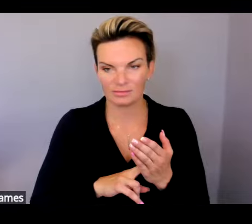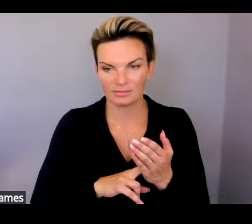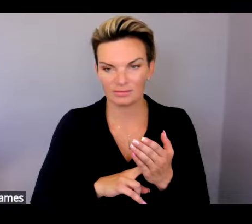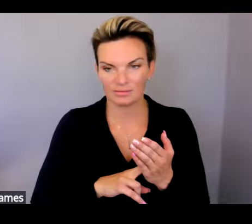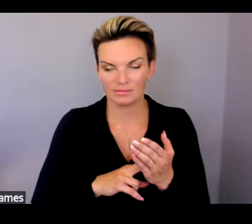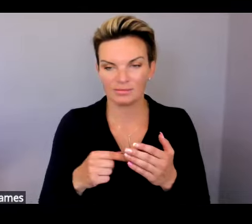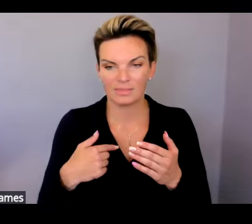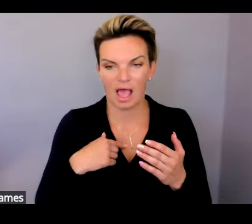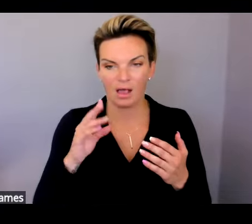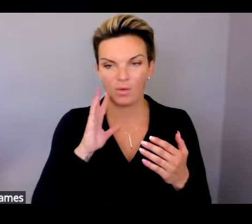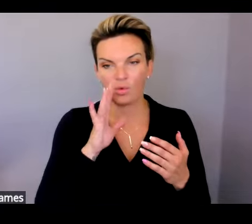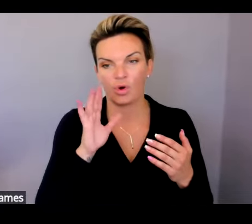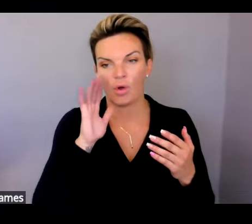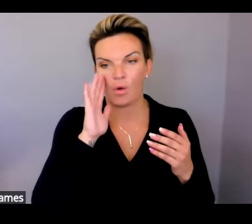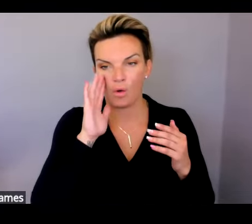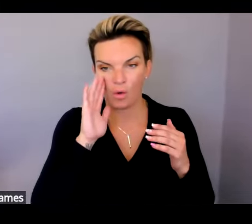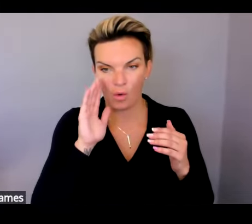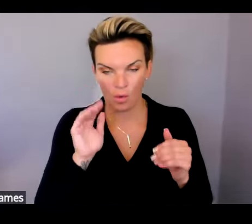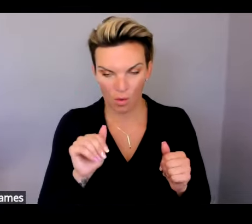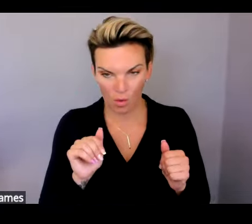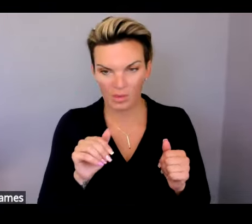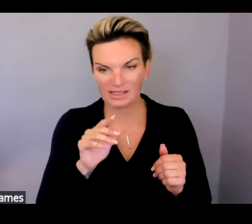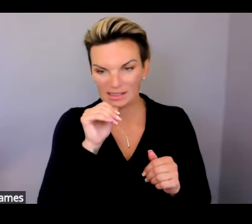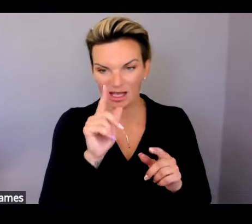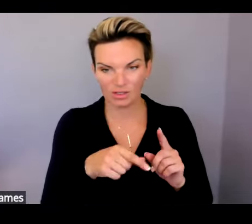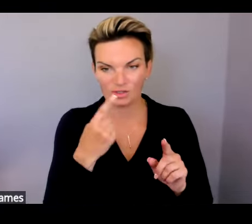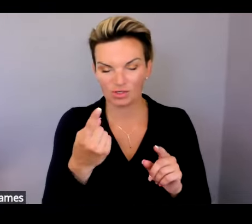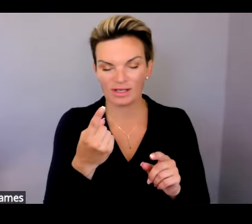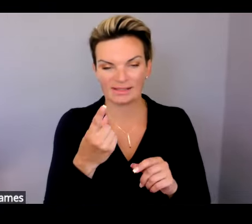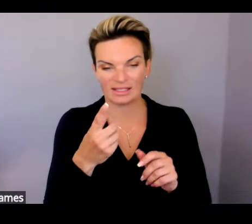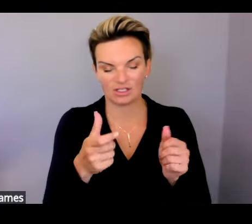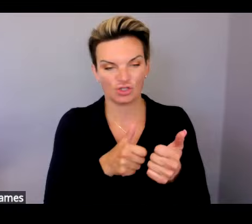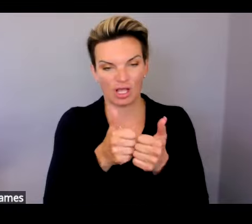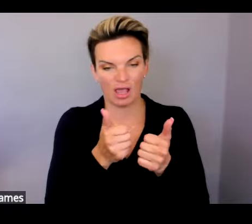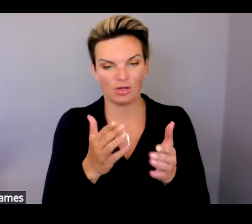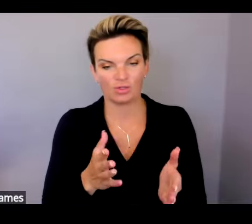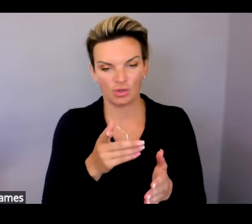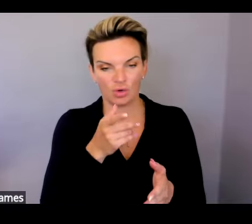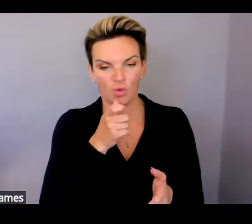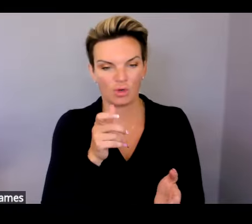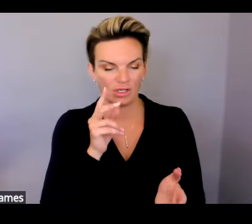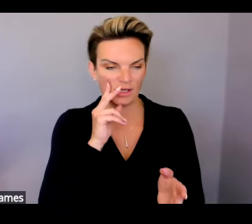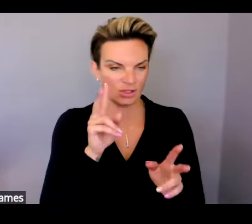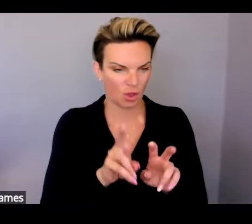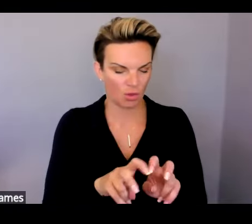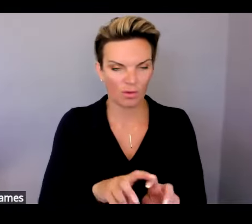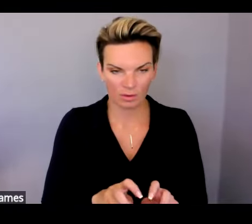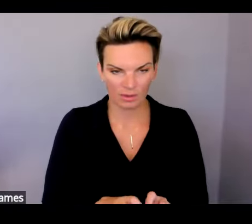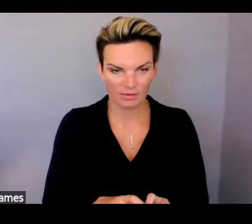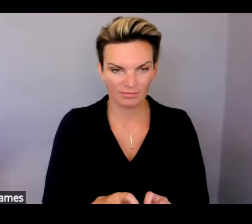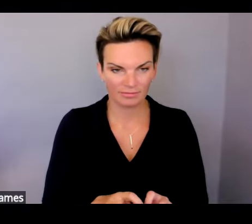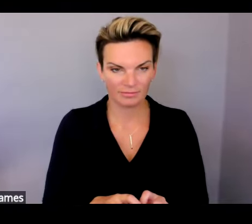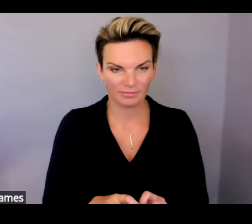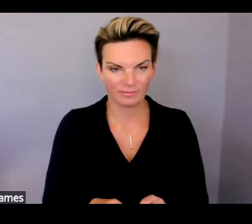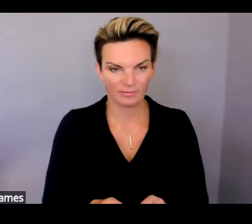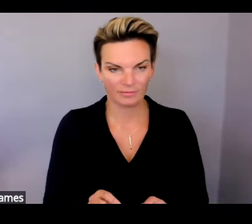would hope that it's not just the challenger who is looking, because